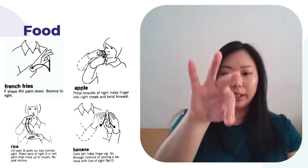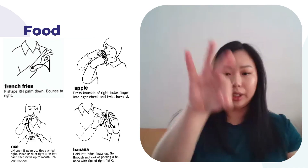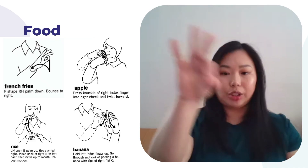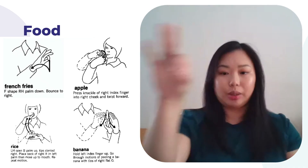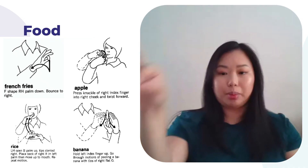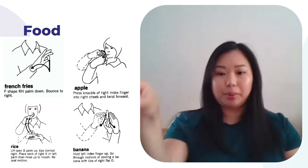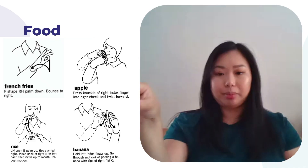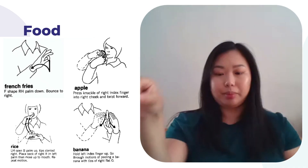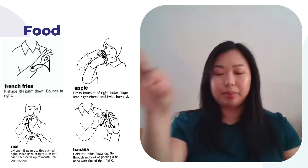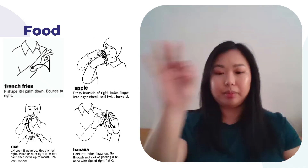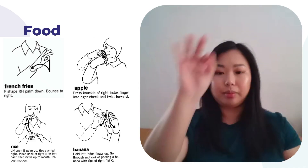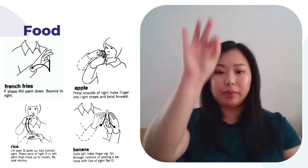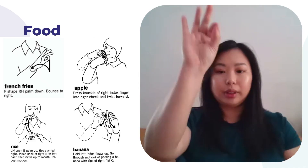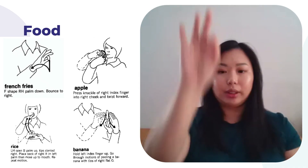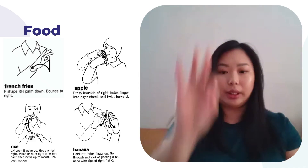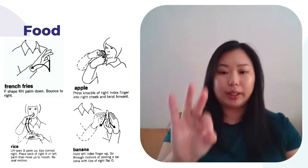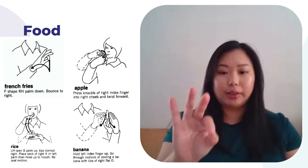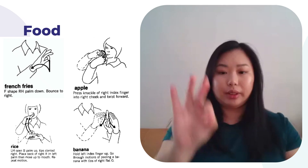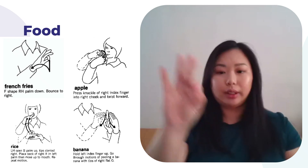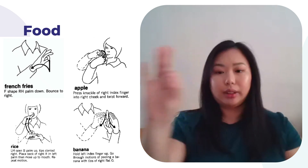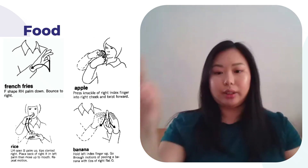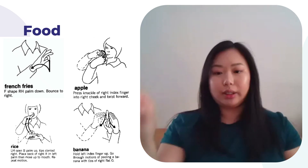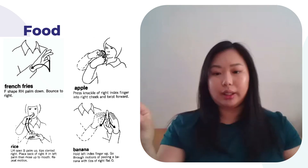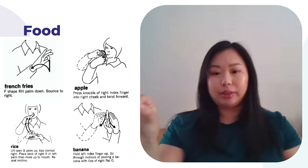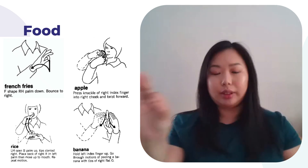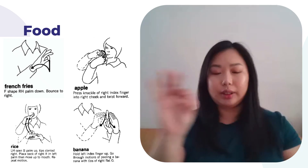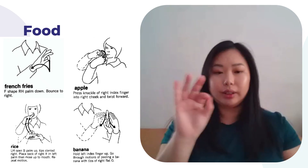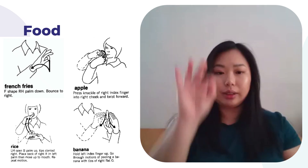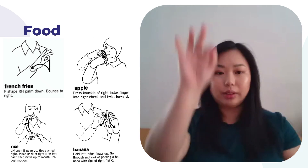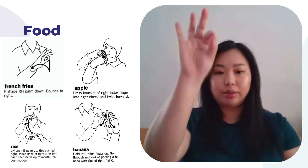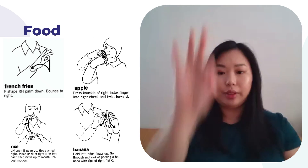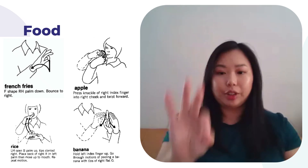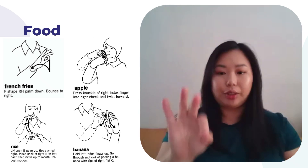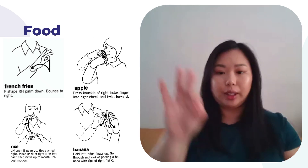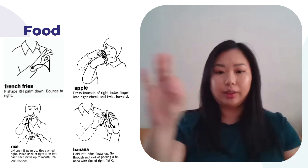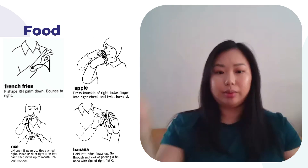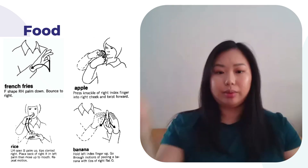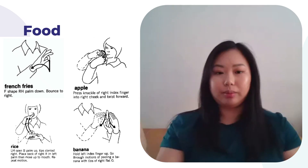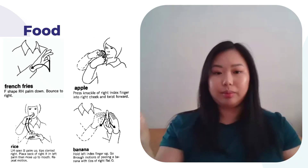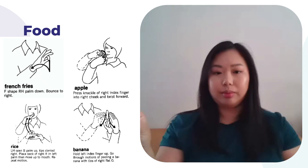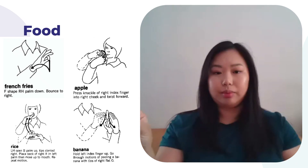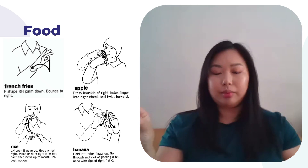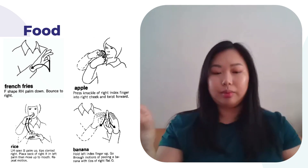in ketchup. Down and then arc out. French fry.